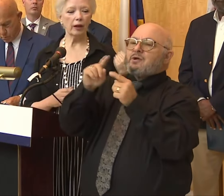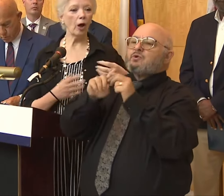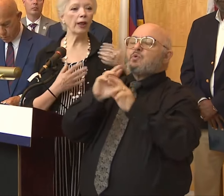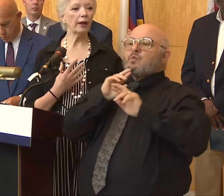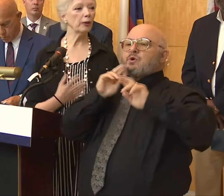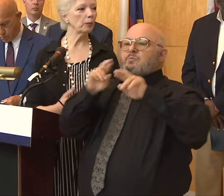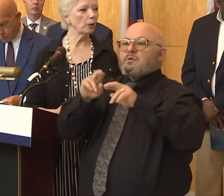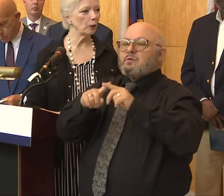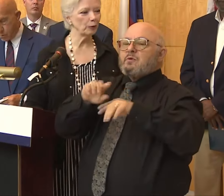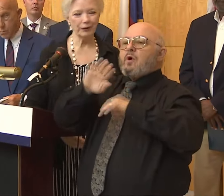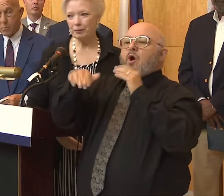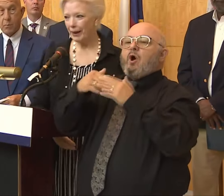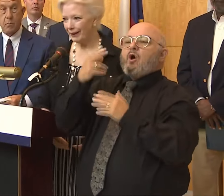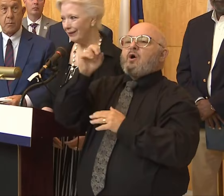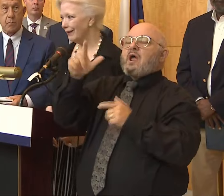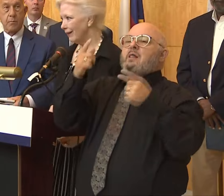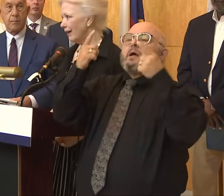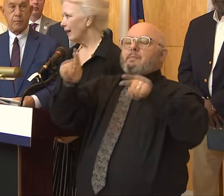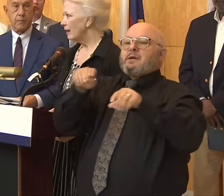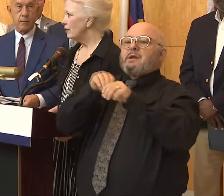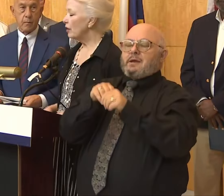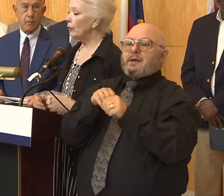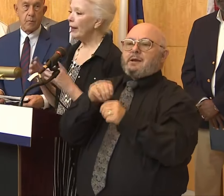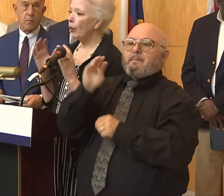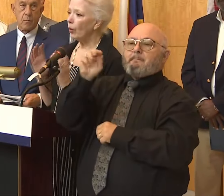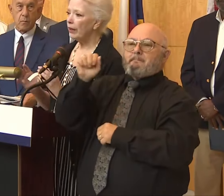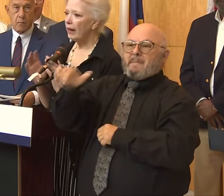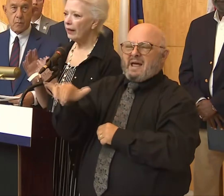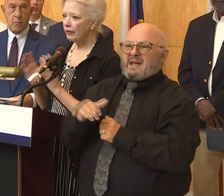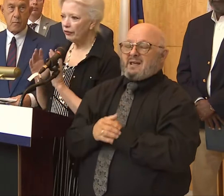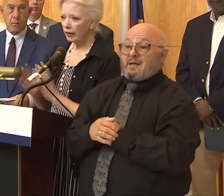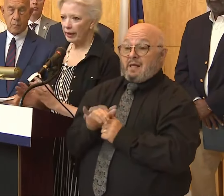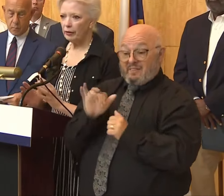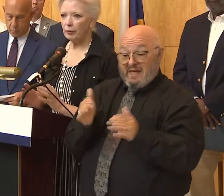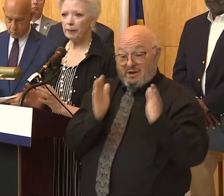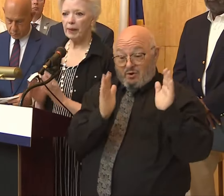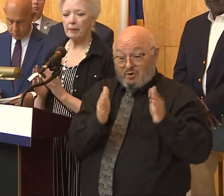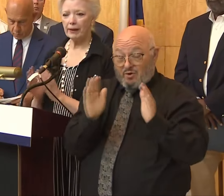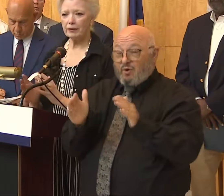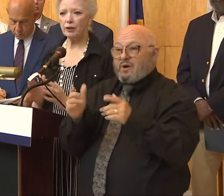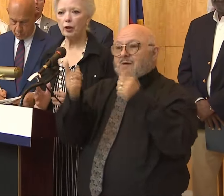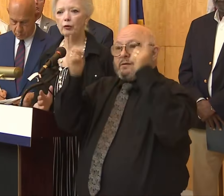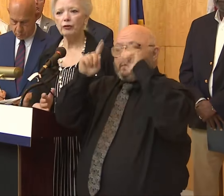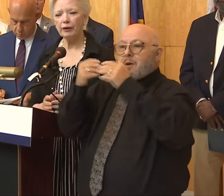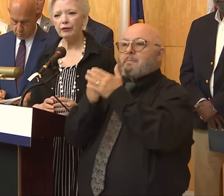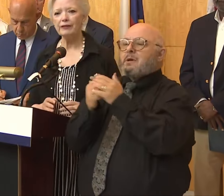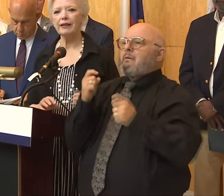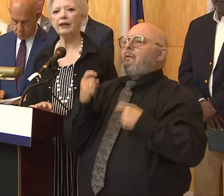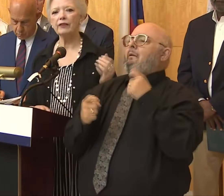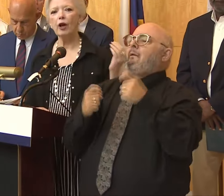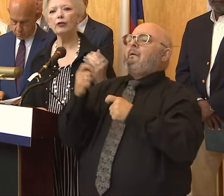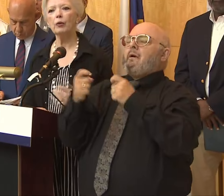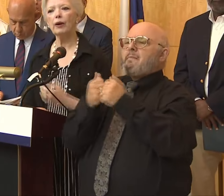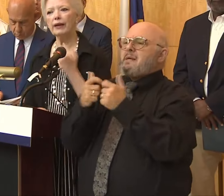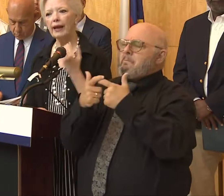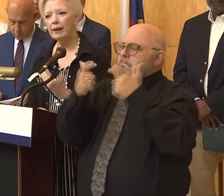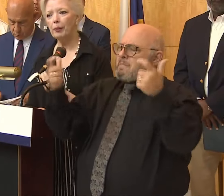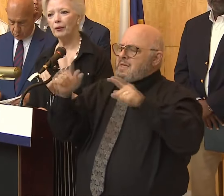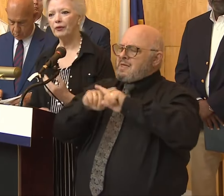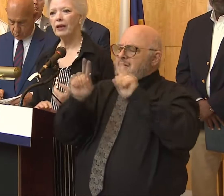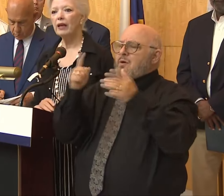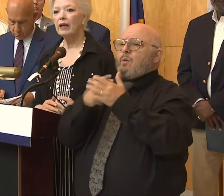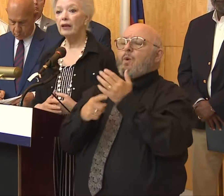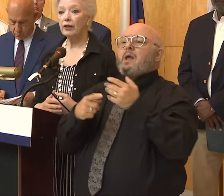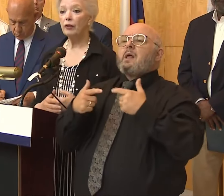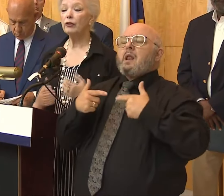to the all hell that broke loose in May. So that organized philanthropy makes a huge difference, and it's also what